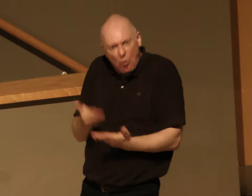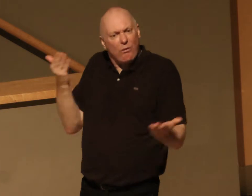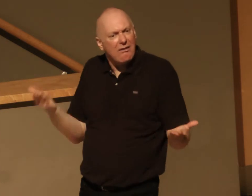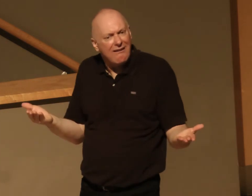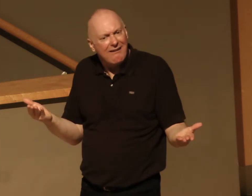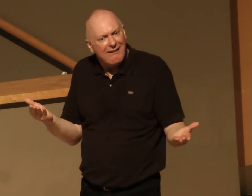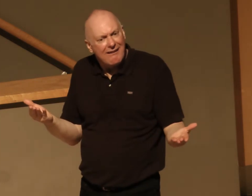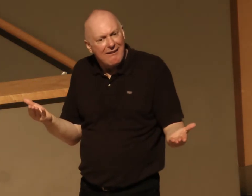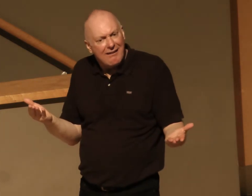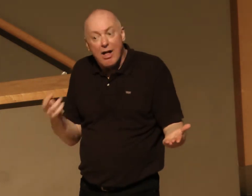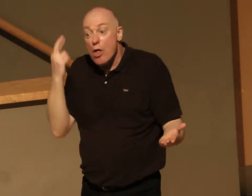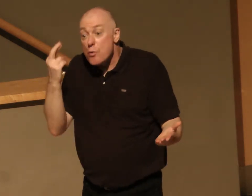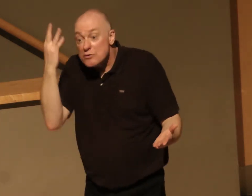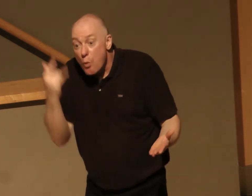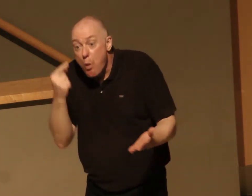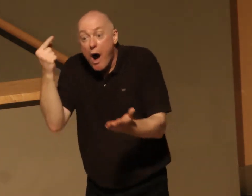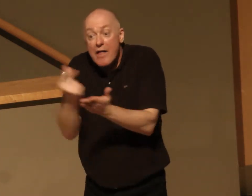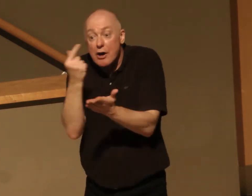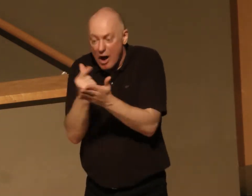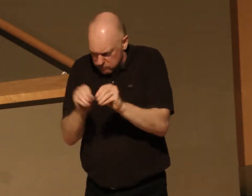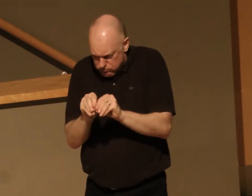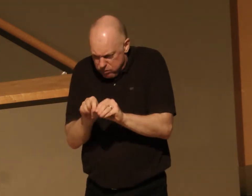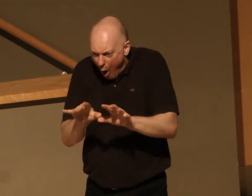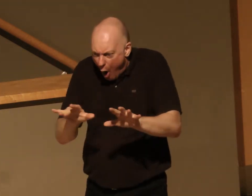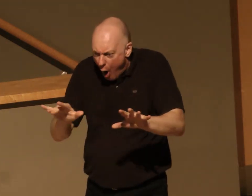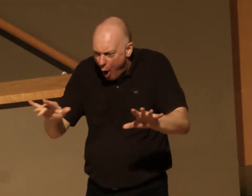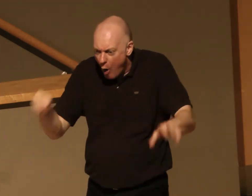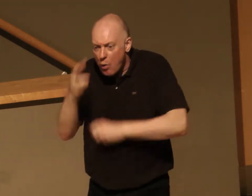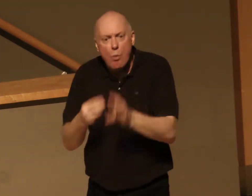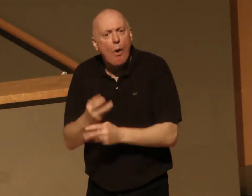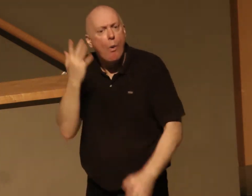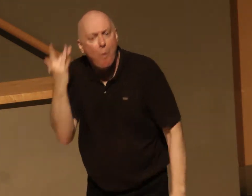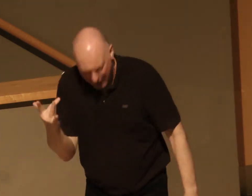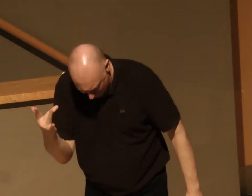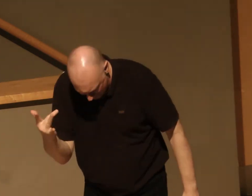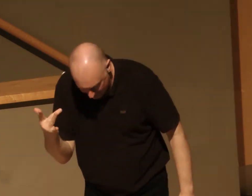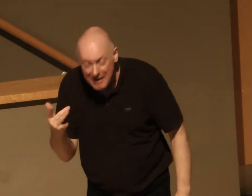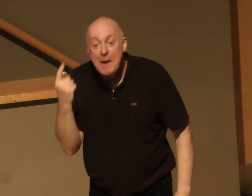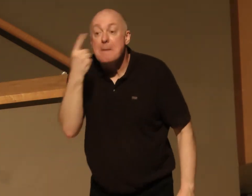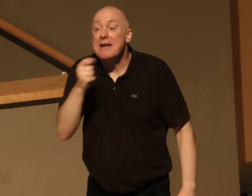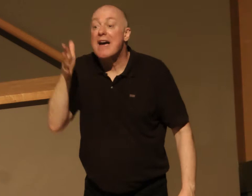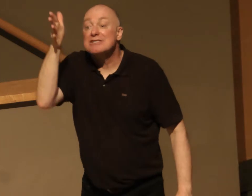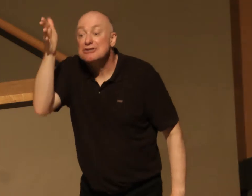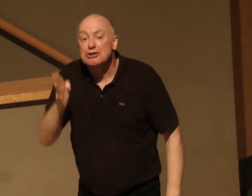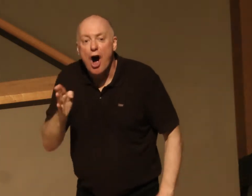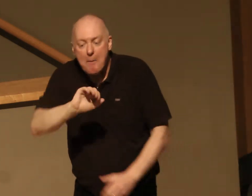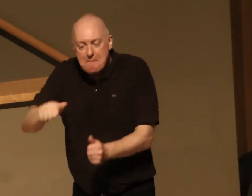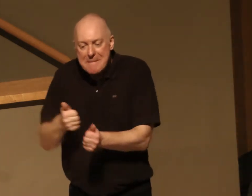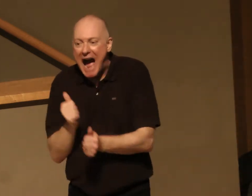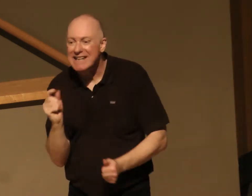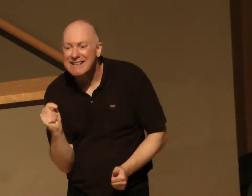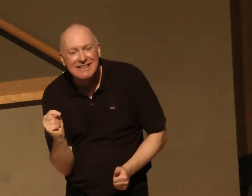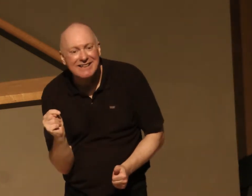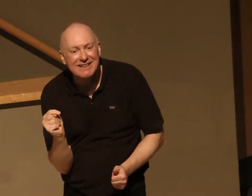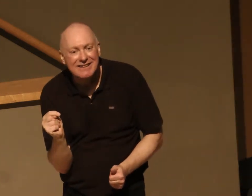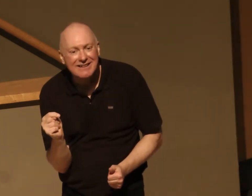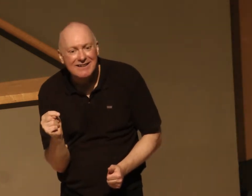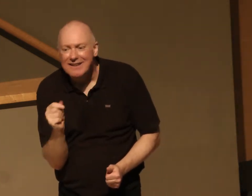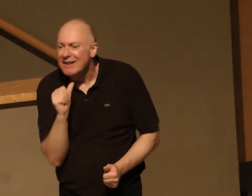And the reason the gospel is advancing all over the world is because God is behind it. It's not a message that belongs to